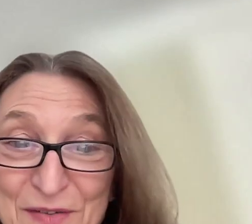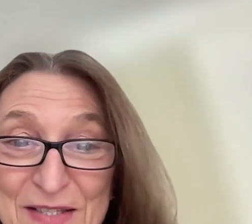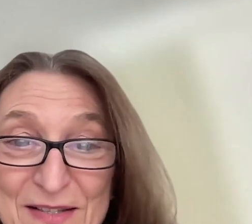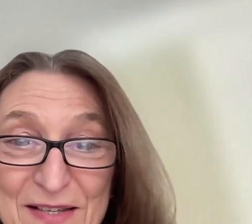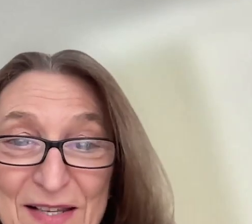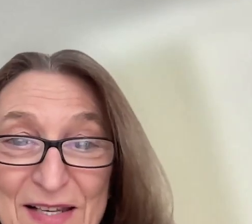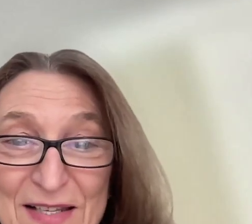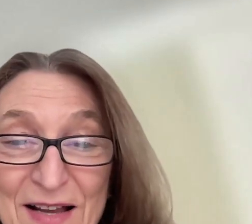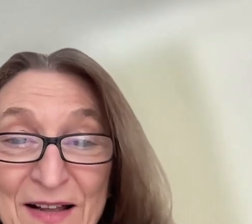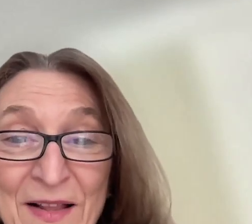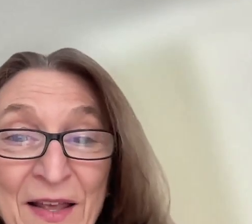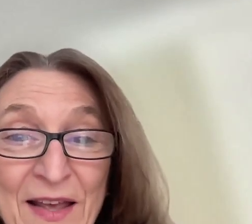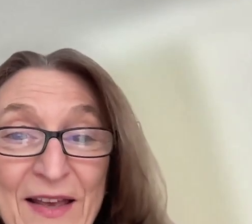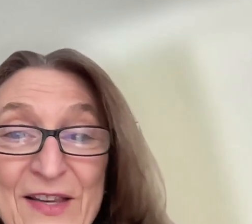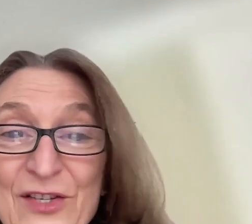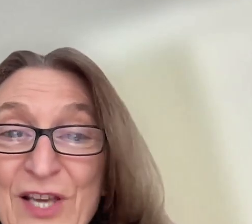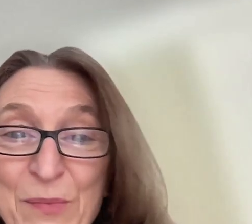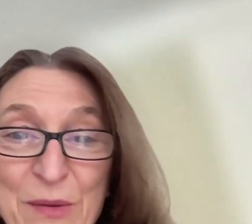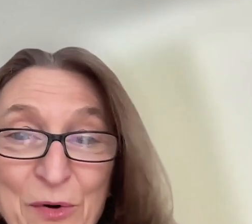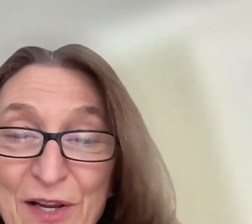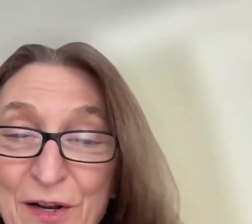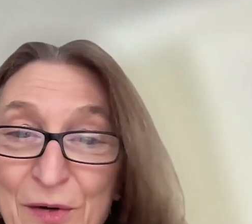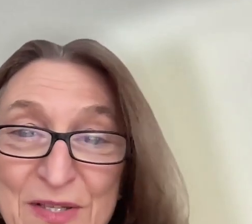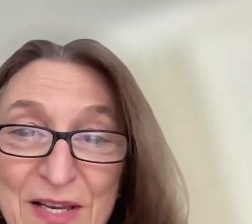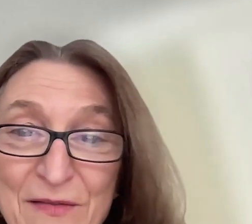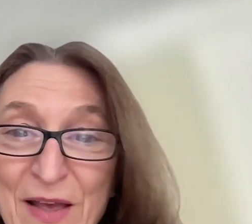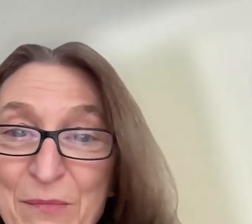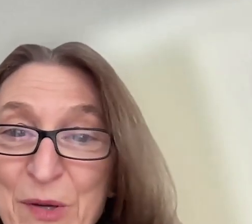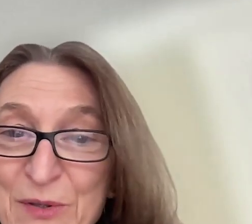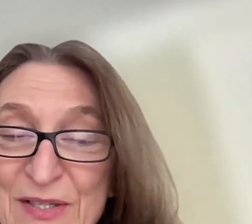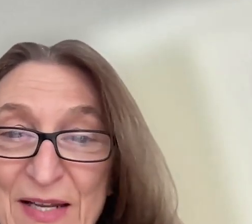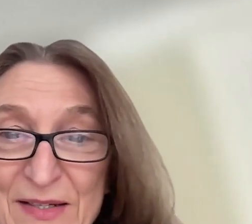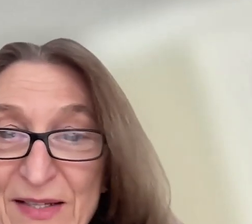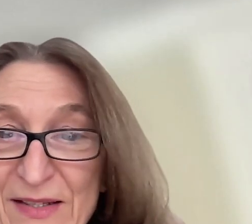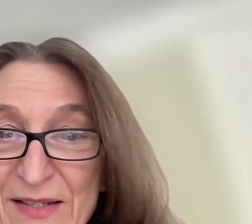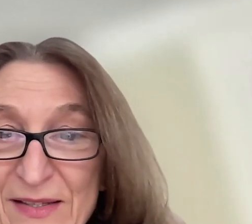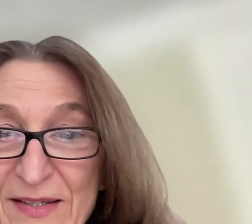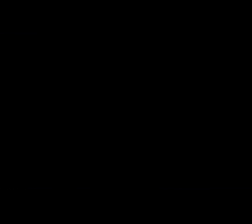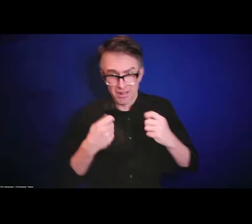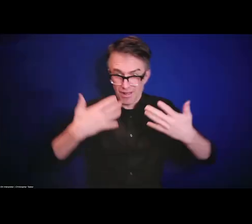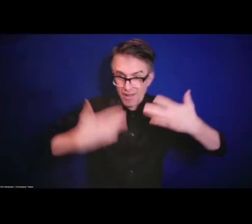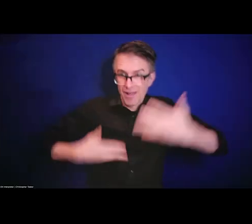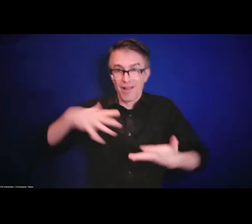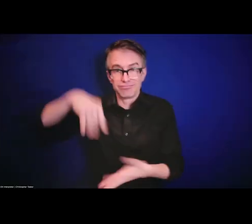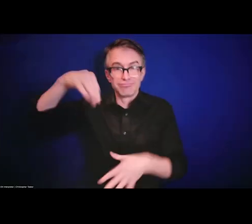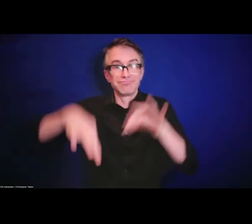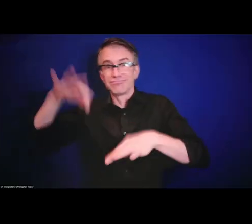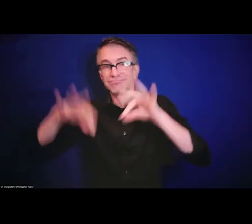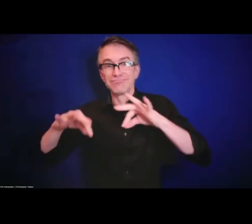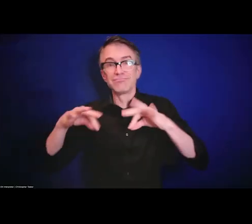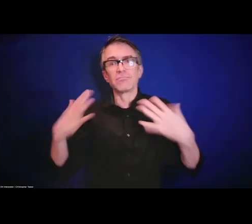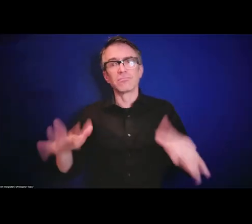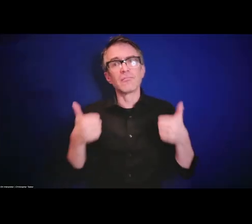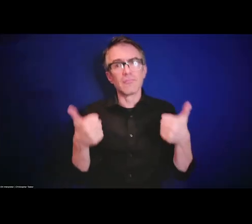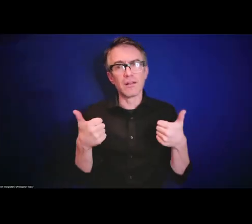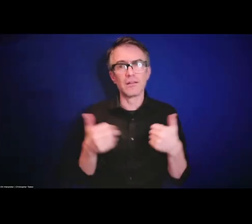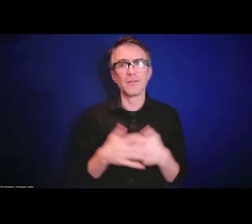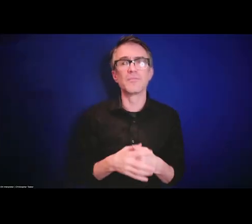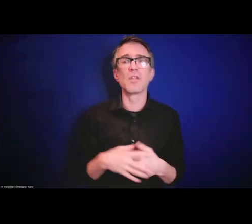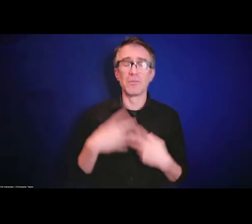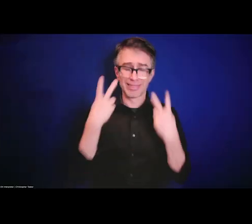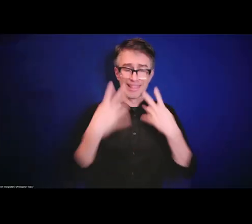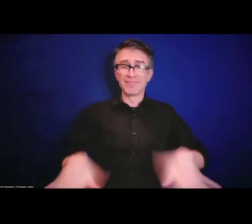the role of citizen data in shaping more inclusive and people-centered data systems. And